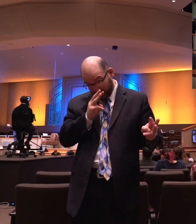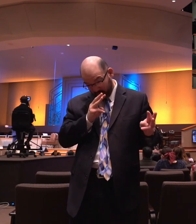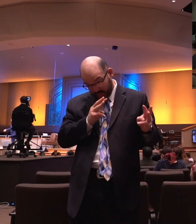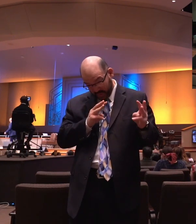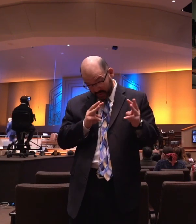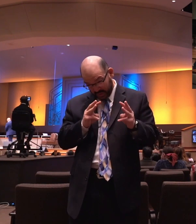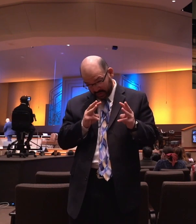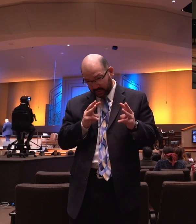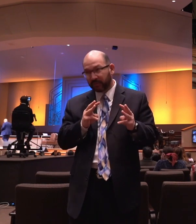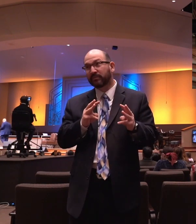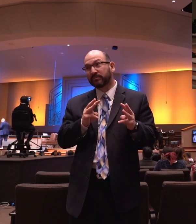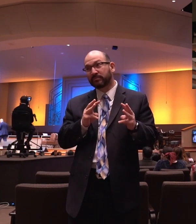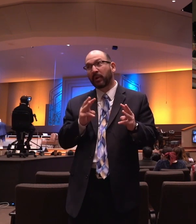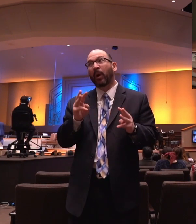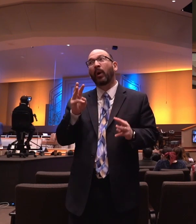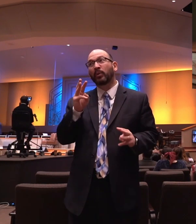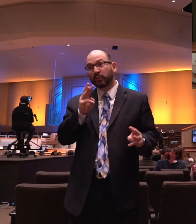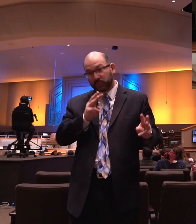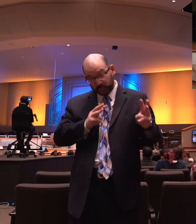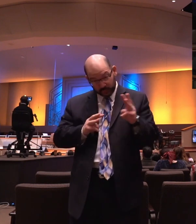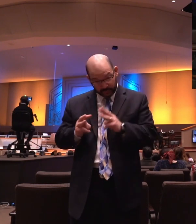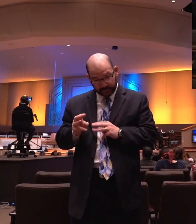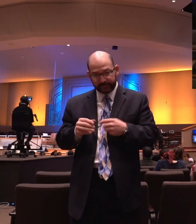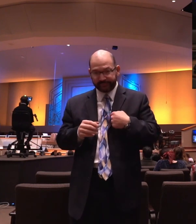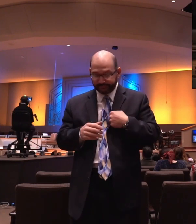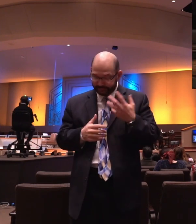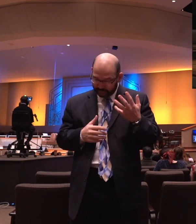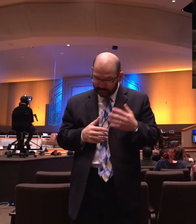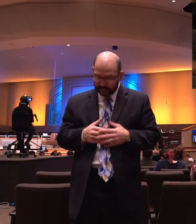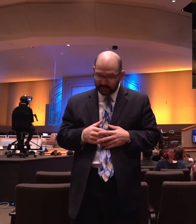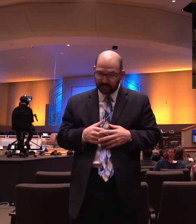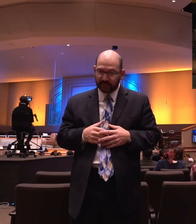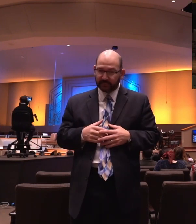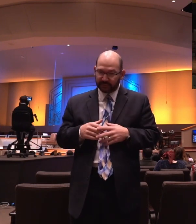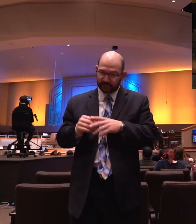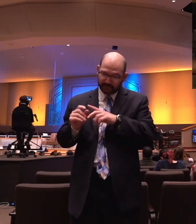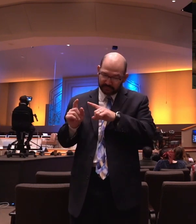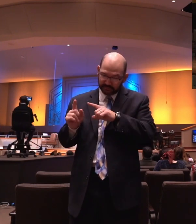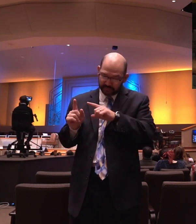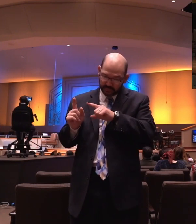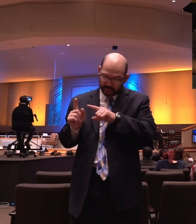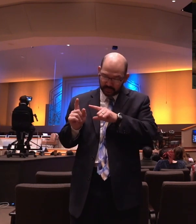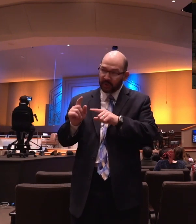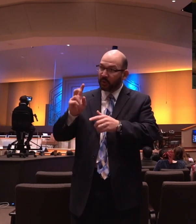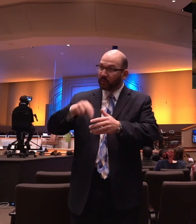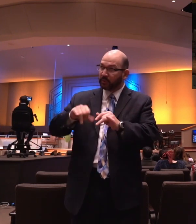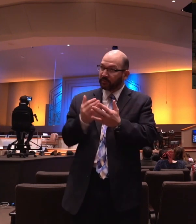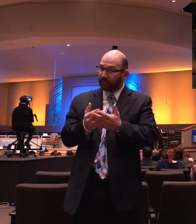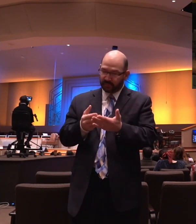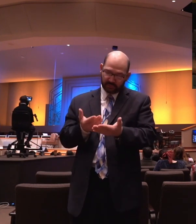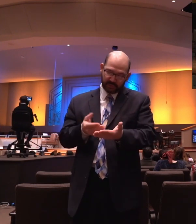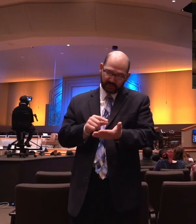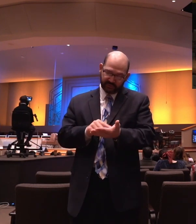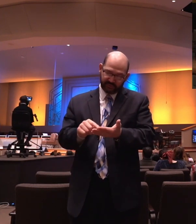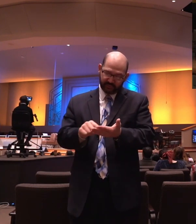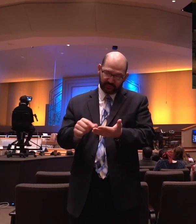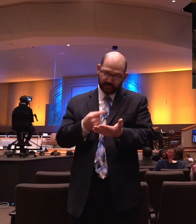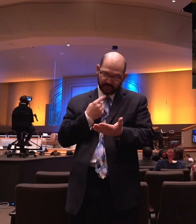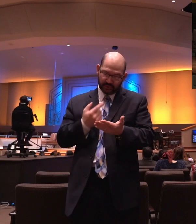No, I was worried. And so I went to the Bible and I read this verse.